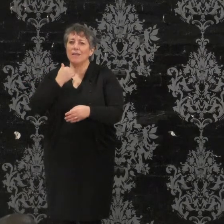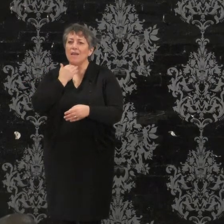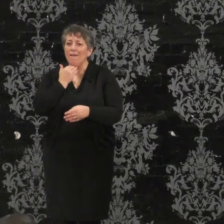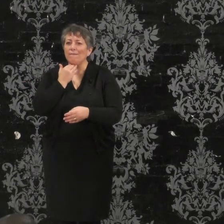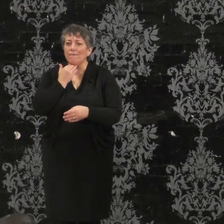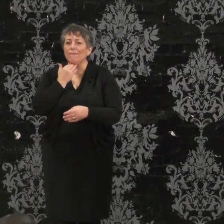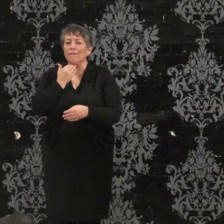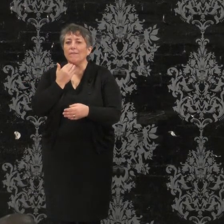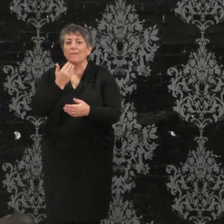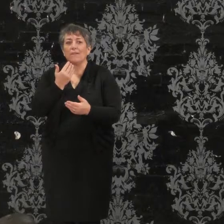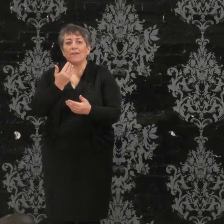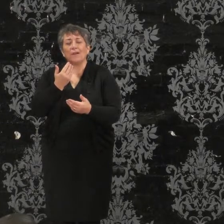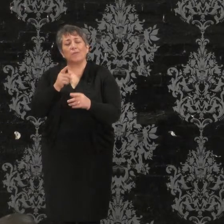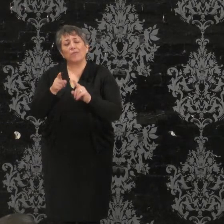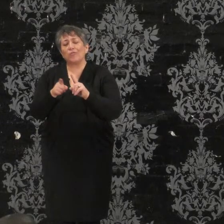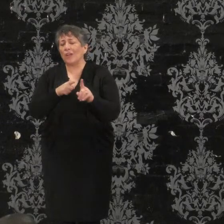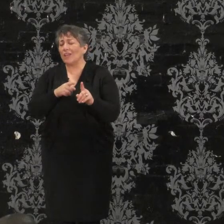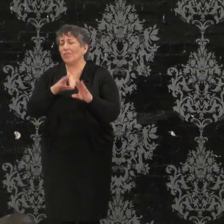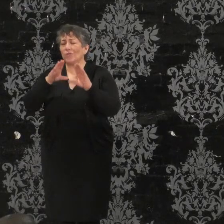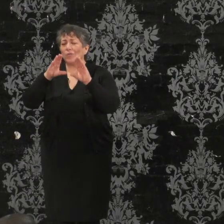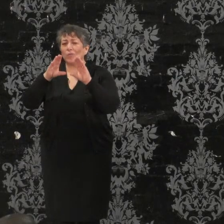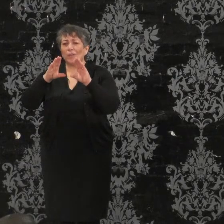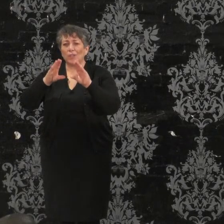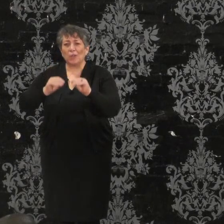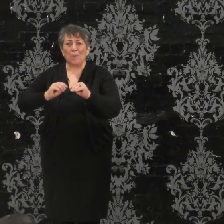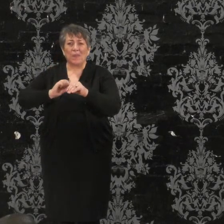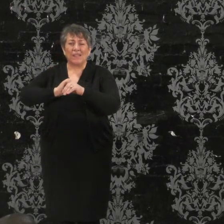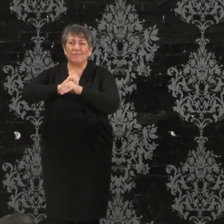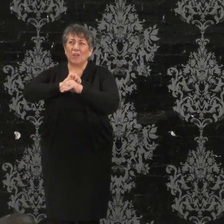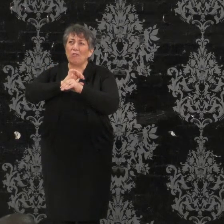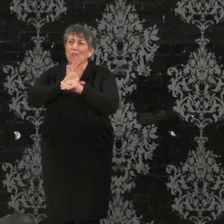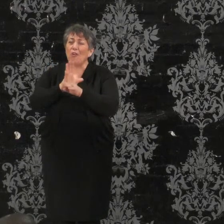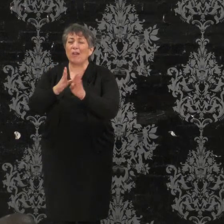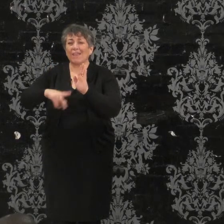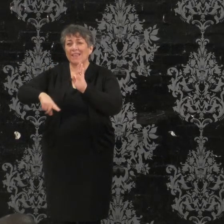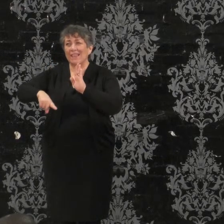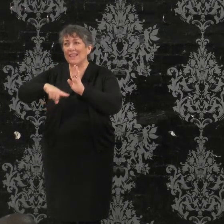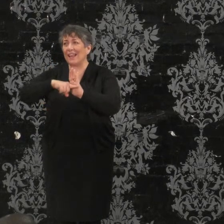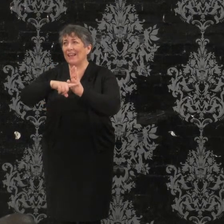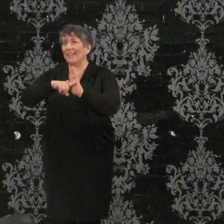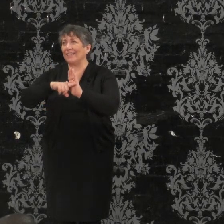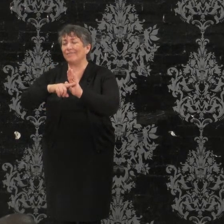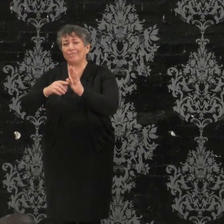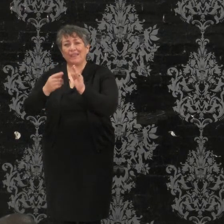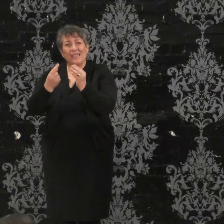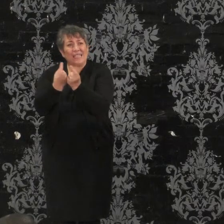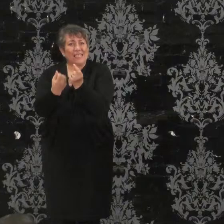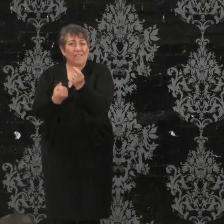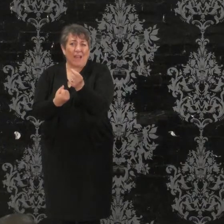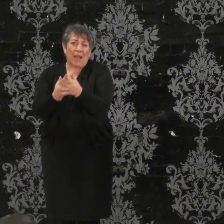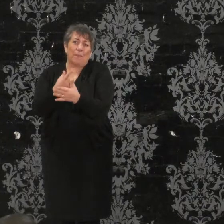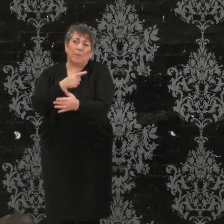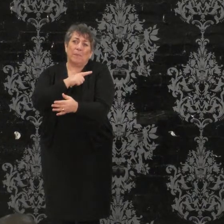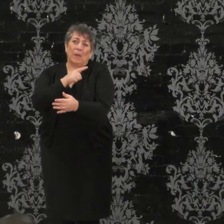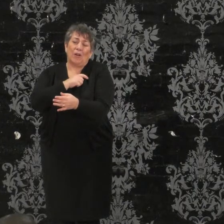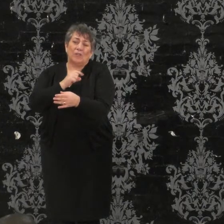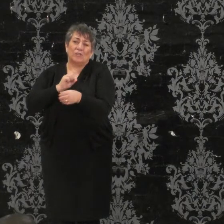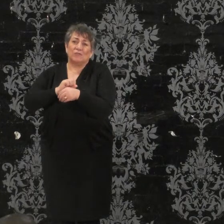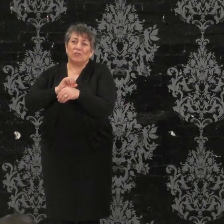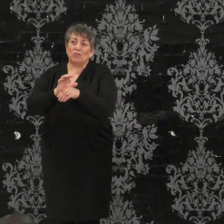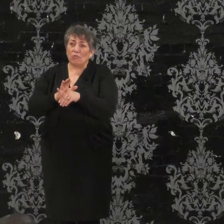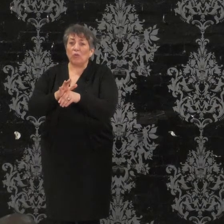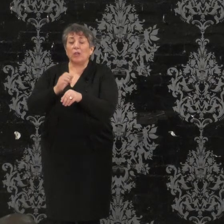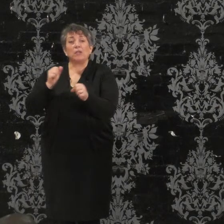negative consequences of the pandemic and to ensure more young Londoners can gain the opportunity to make the most of